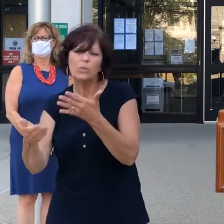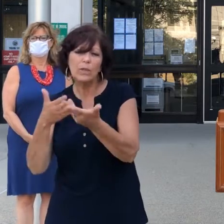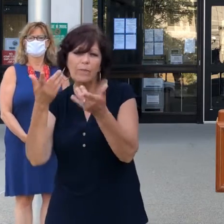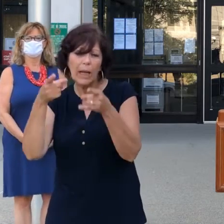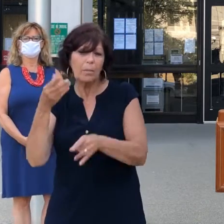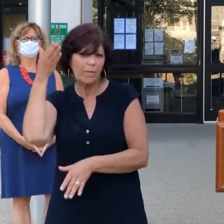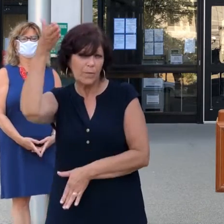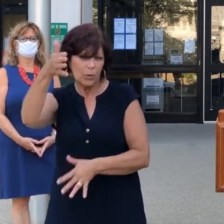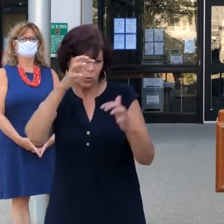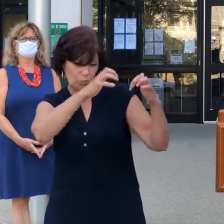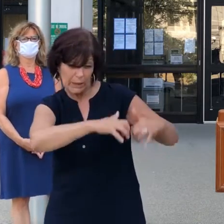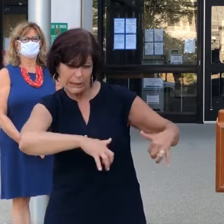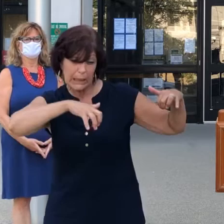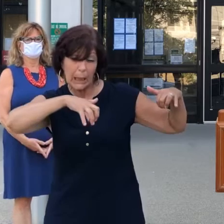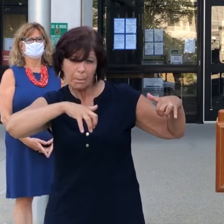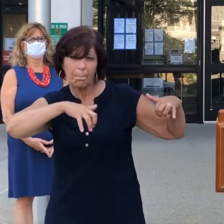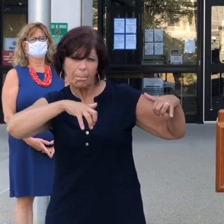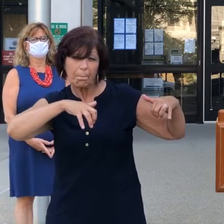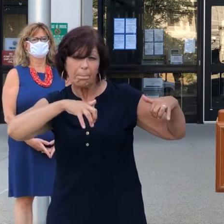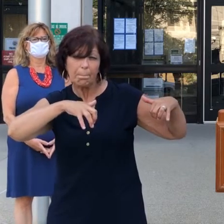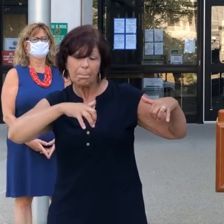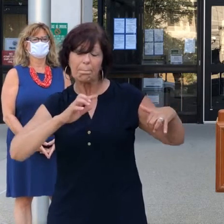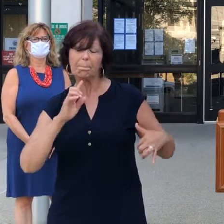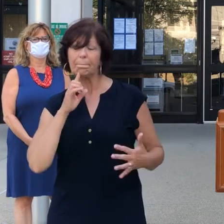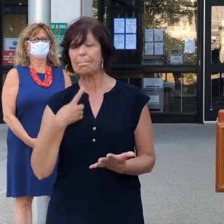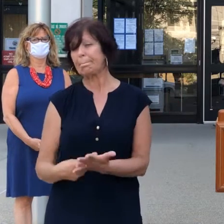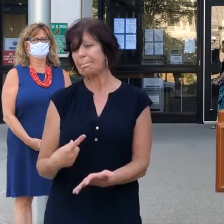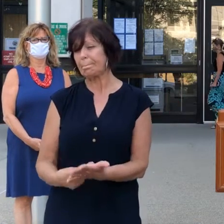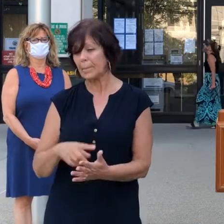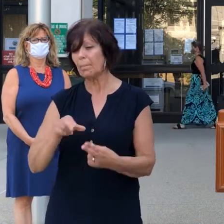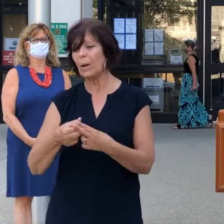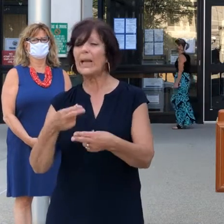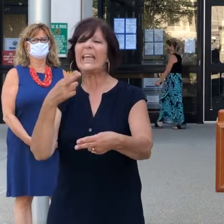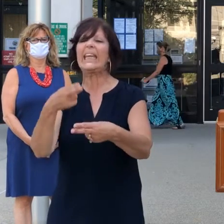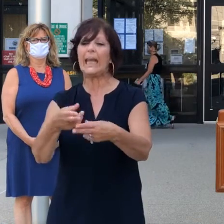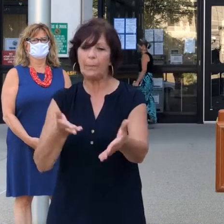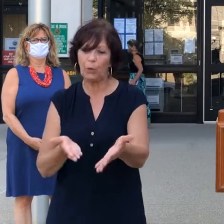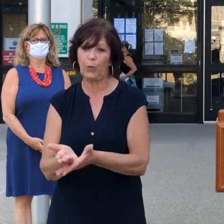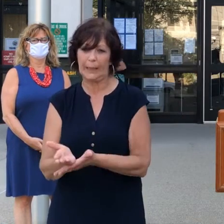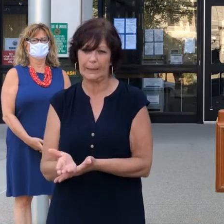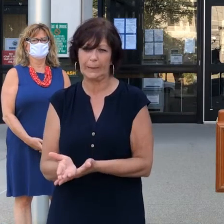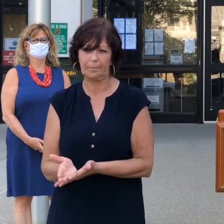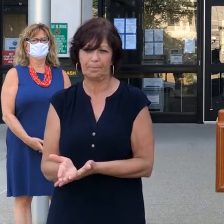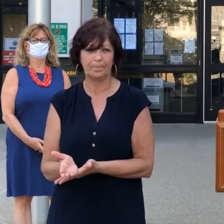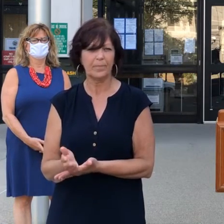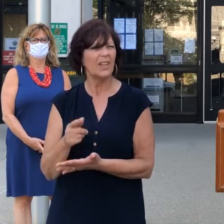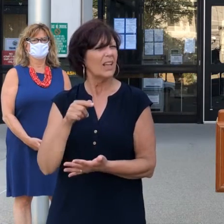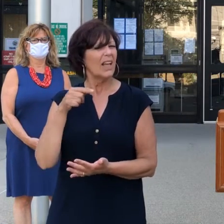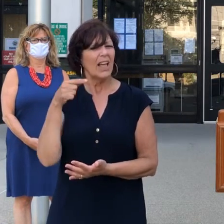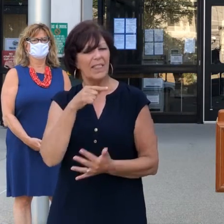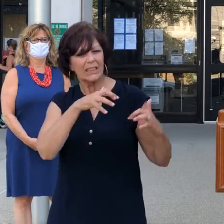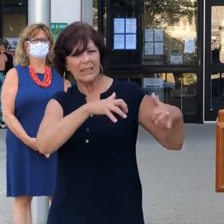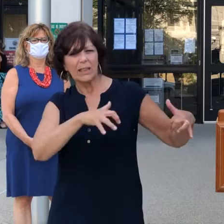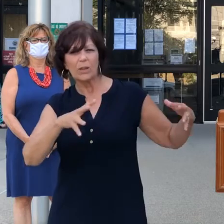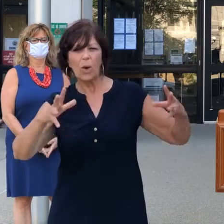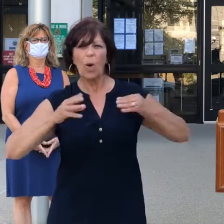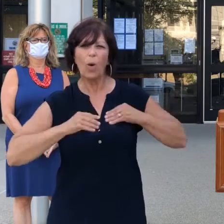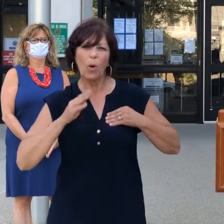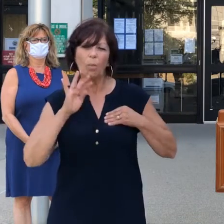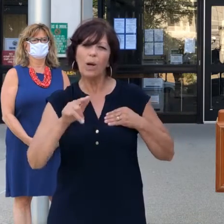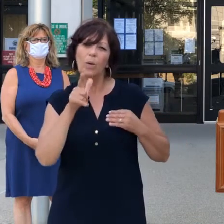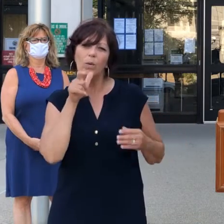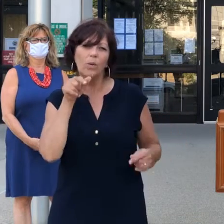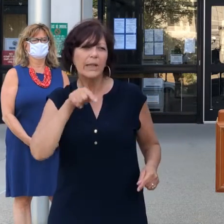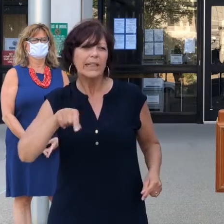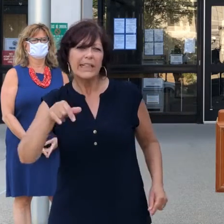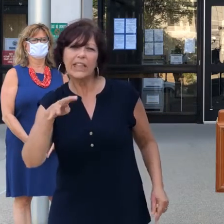future, we're going to have a serious discussion about naming rights, because this is owned by the people of Erie County. And I